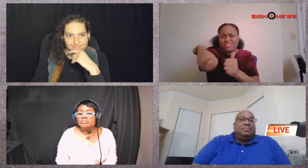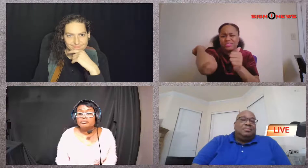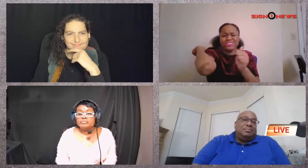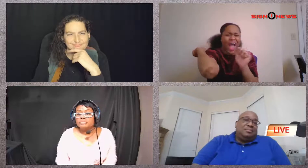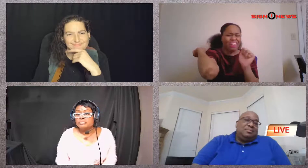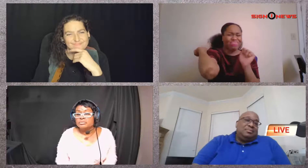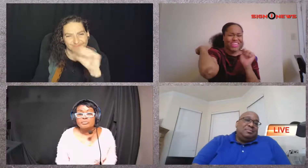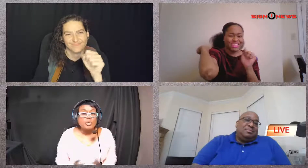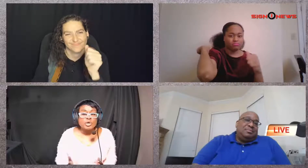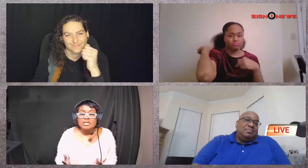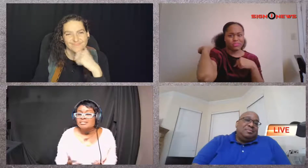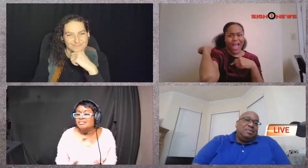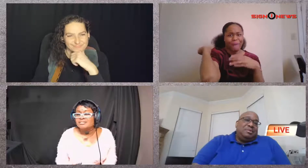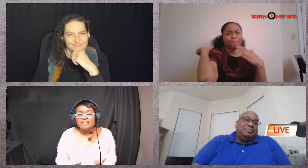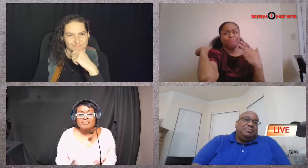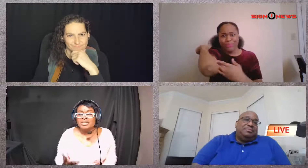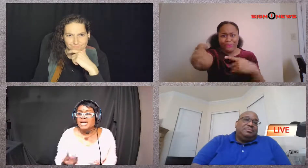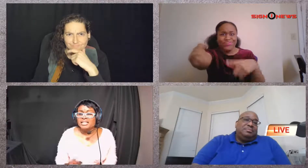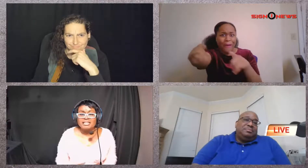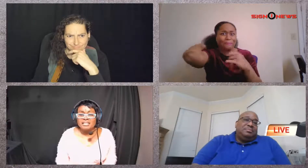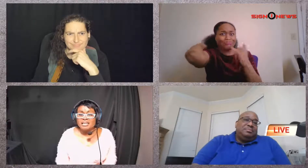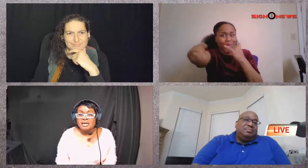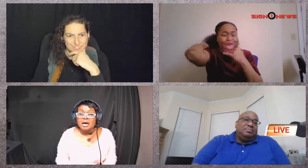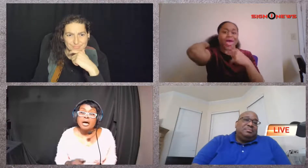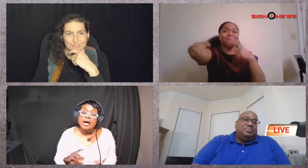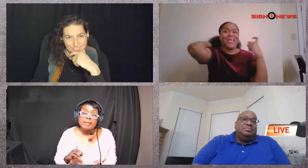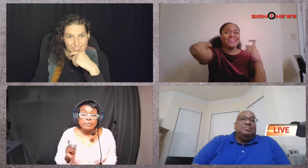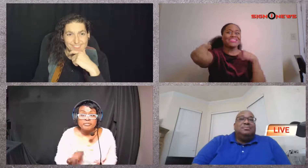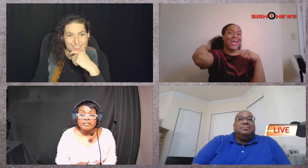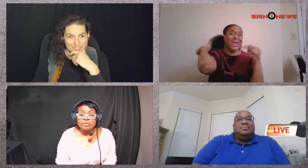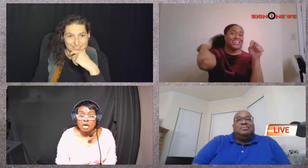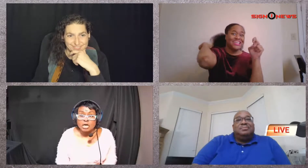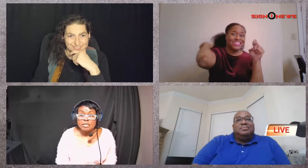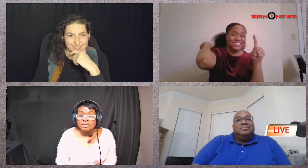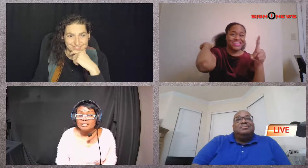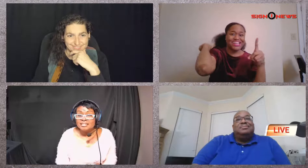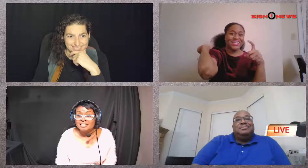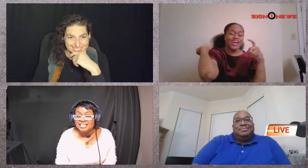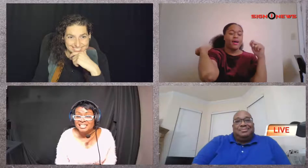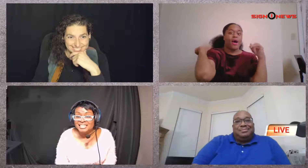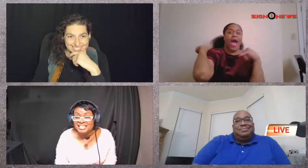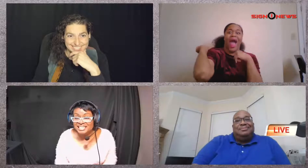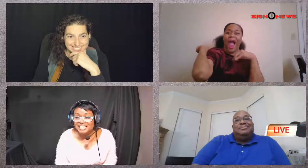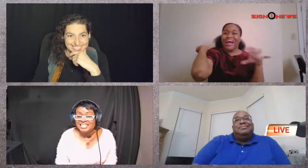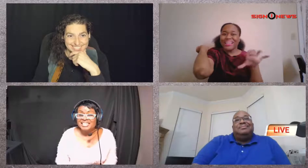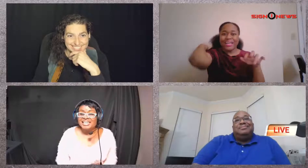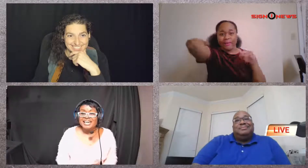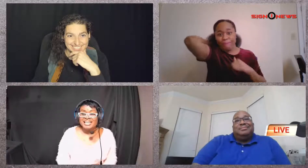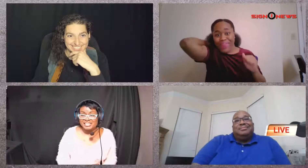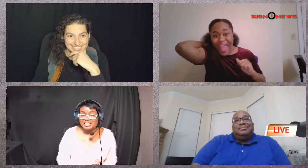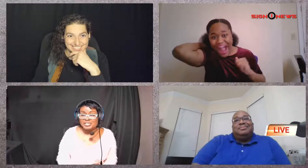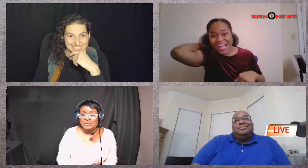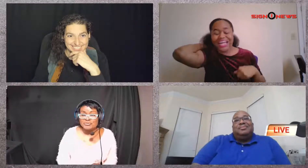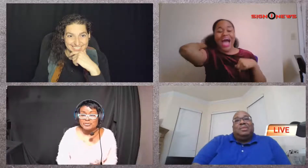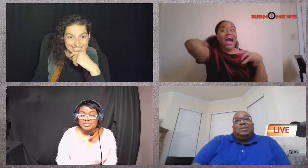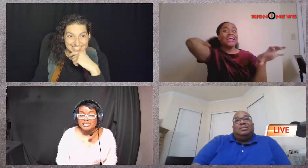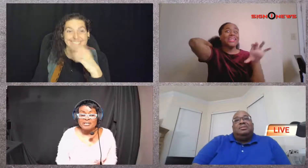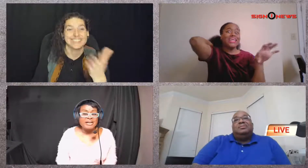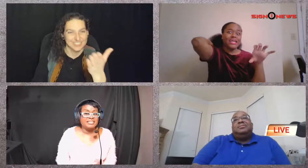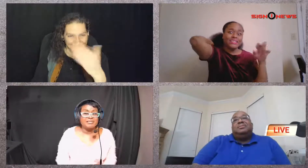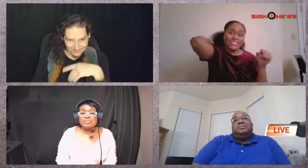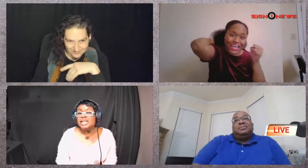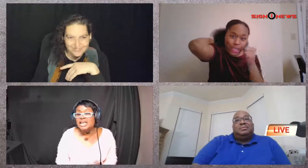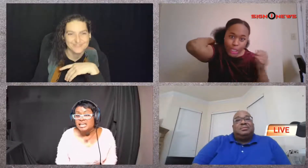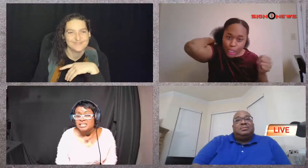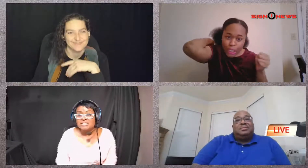do sports or be an athlete. I proved them wrong. At Texas School for the